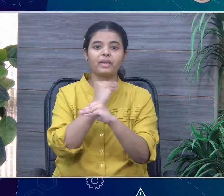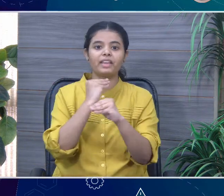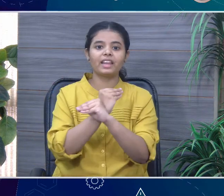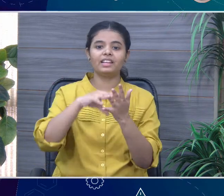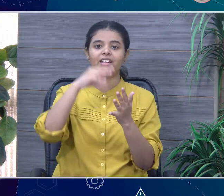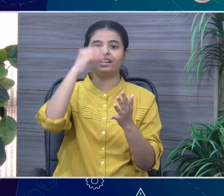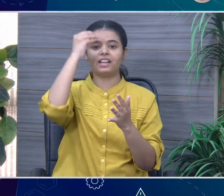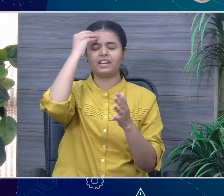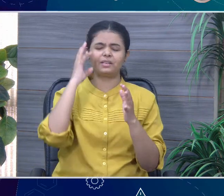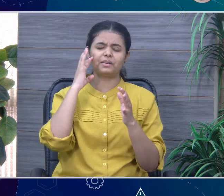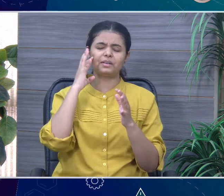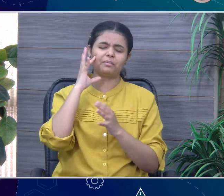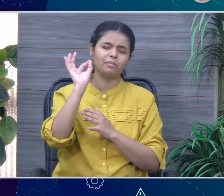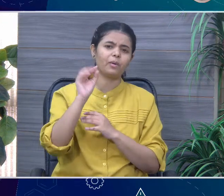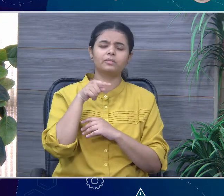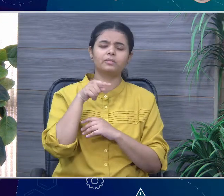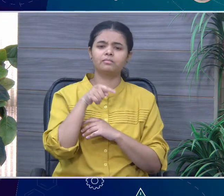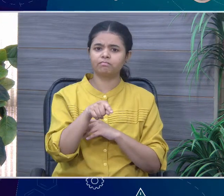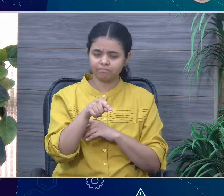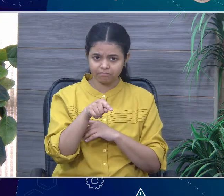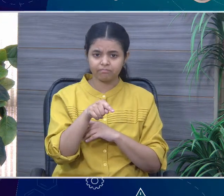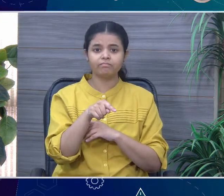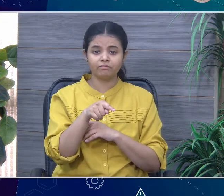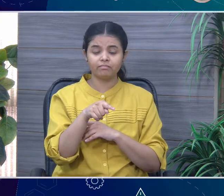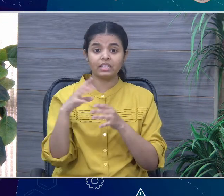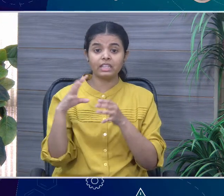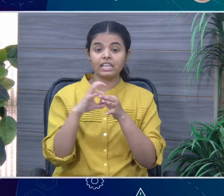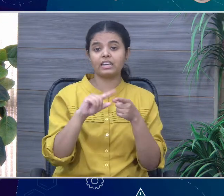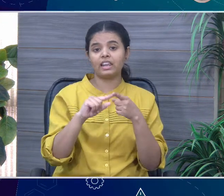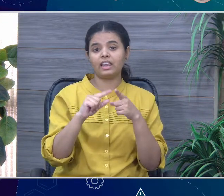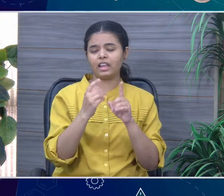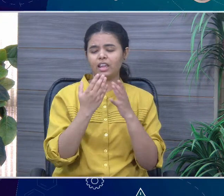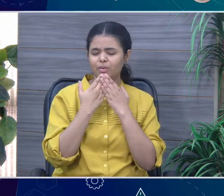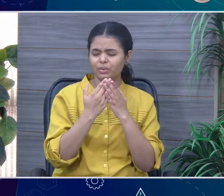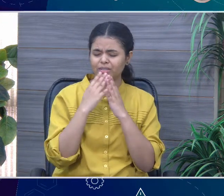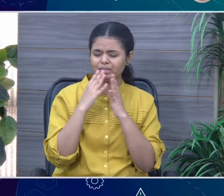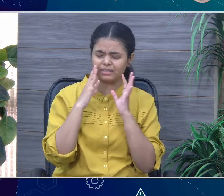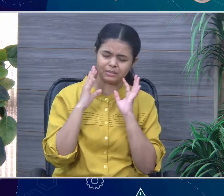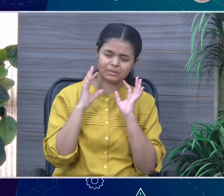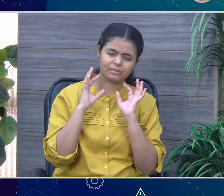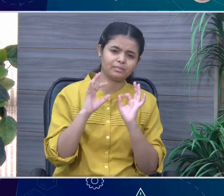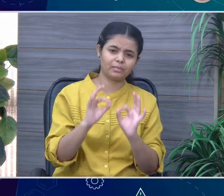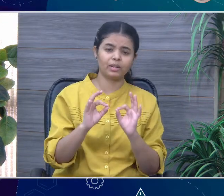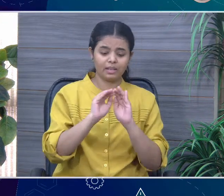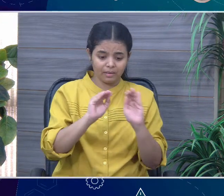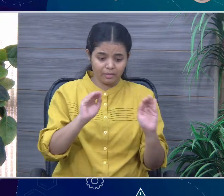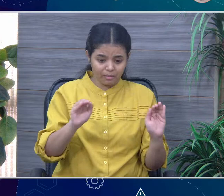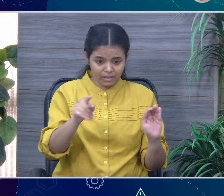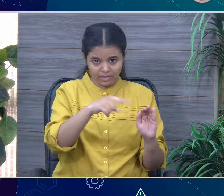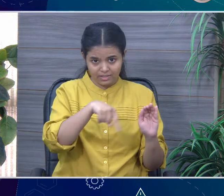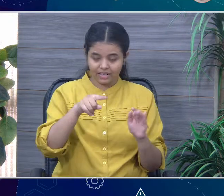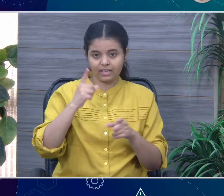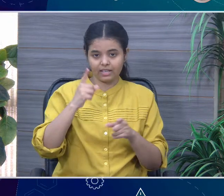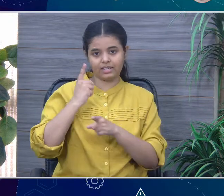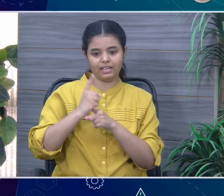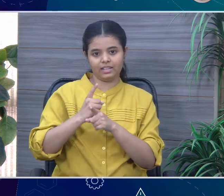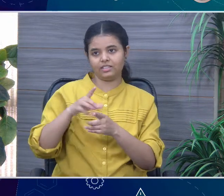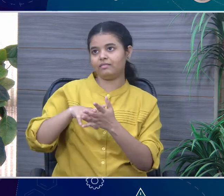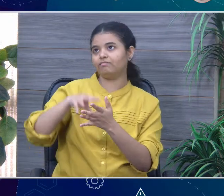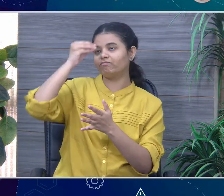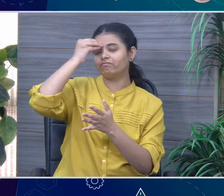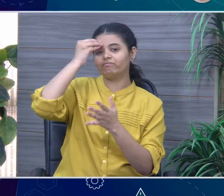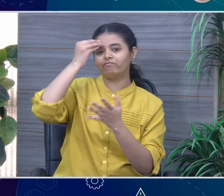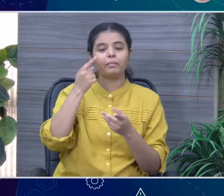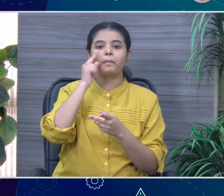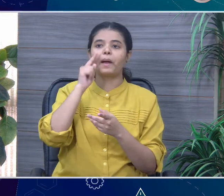a very important aspect in the field of education. If children learn from teachers, they learn from